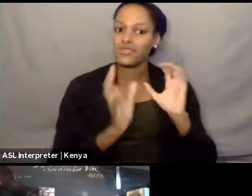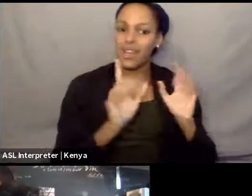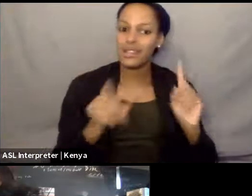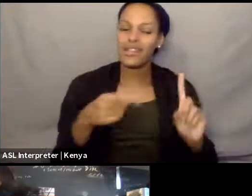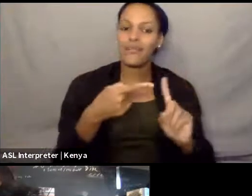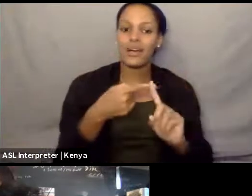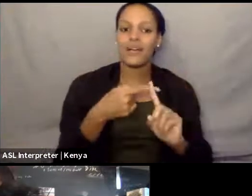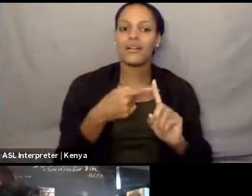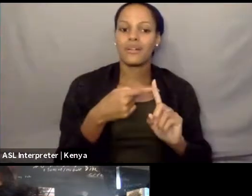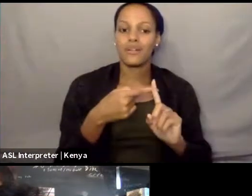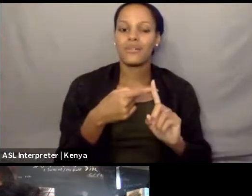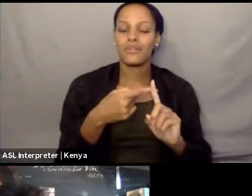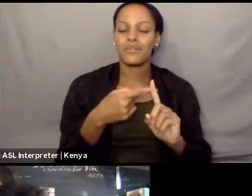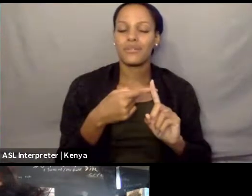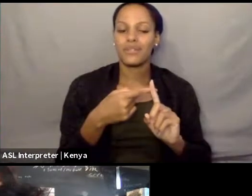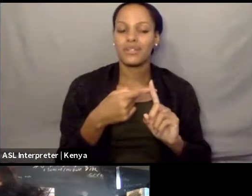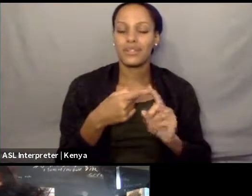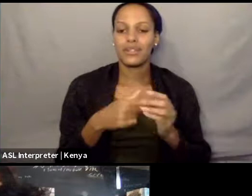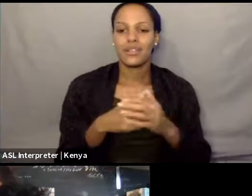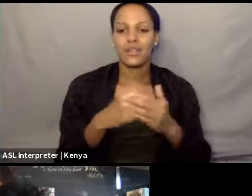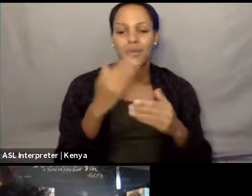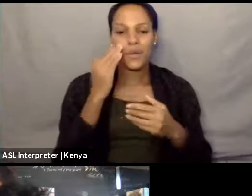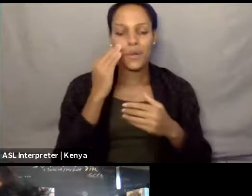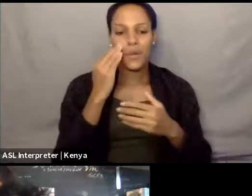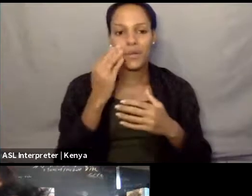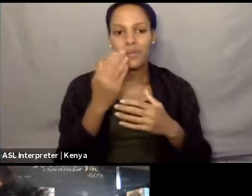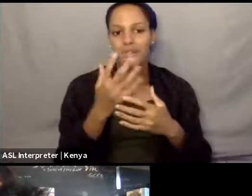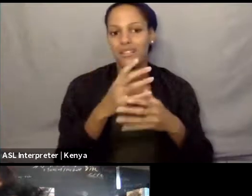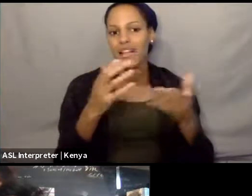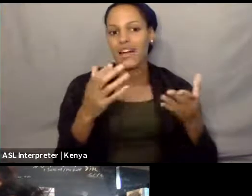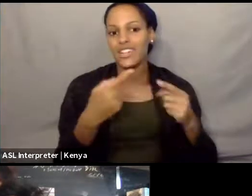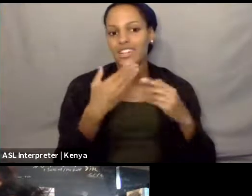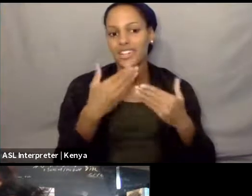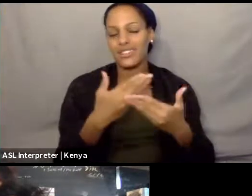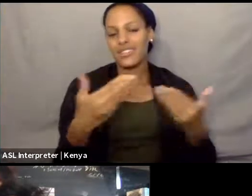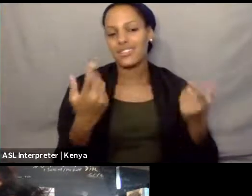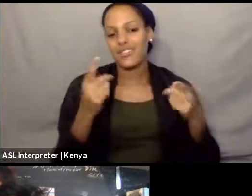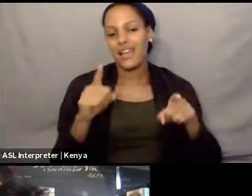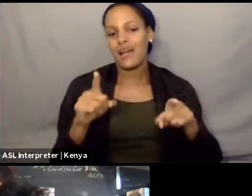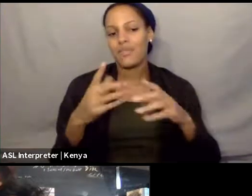side. So, you know, a lot of good stuff coming in that way.